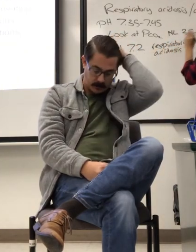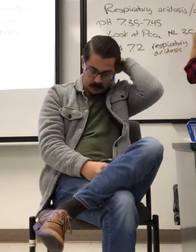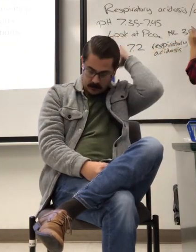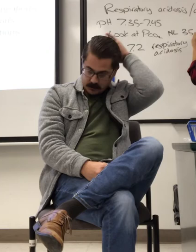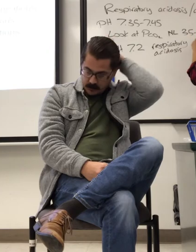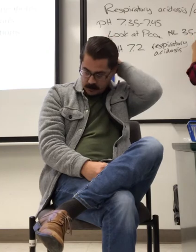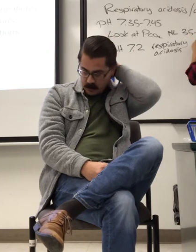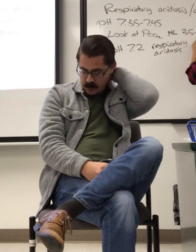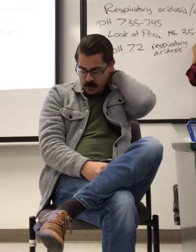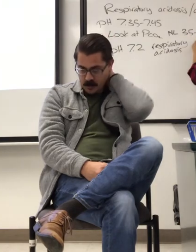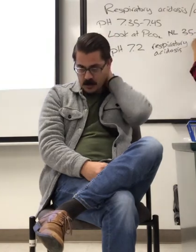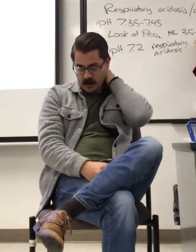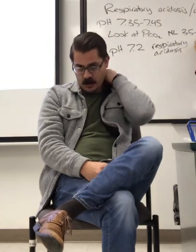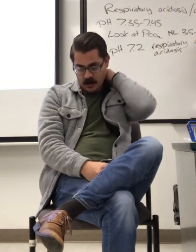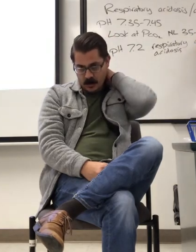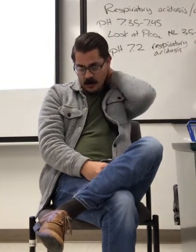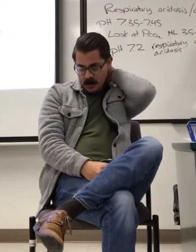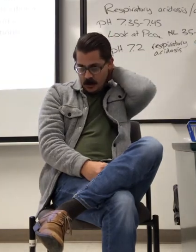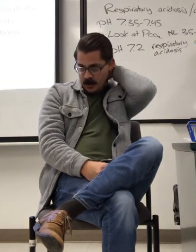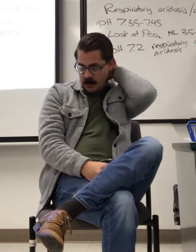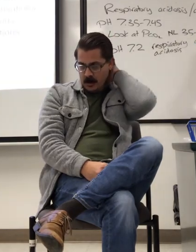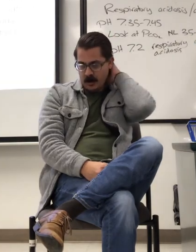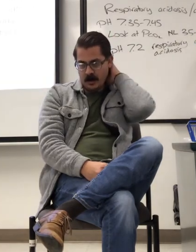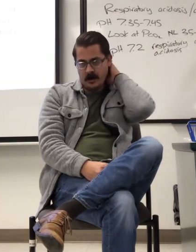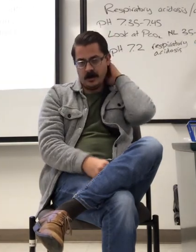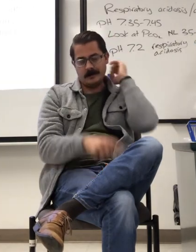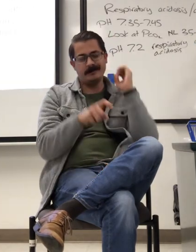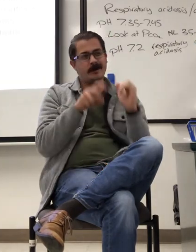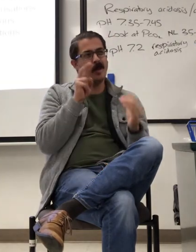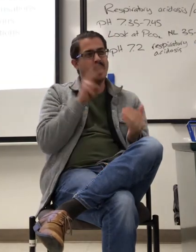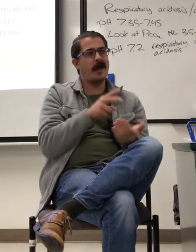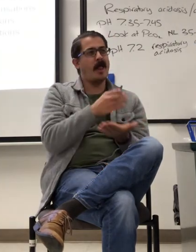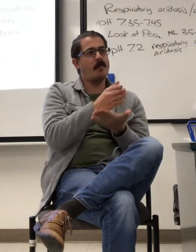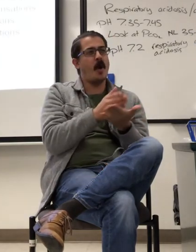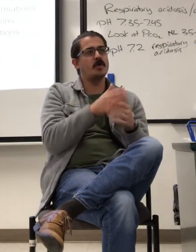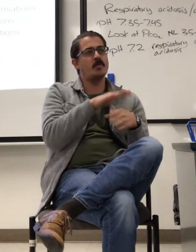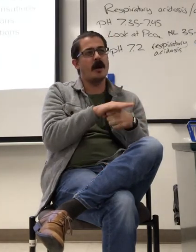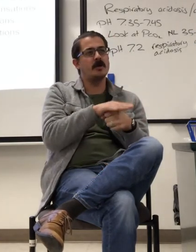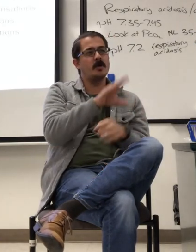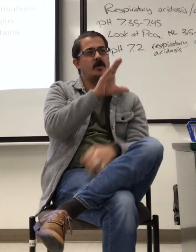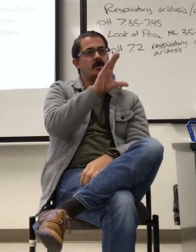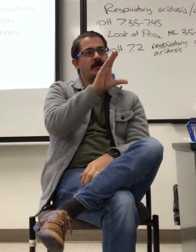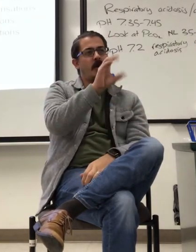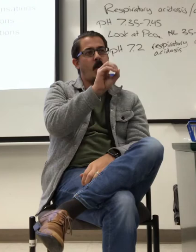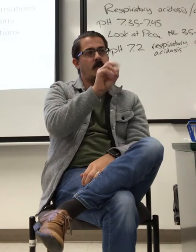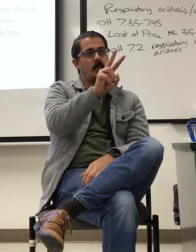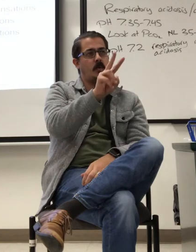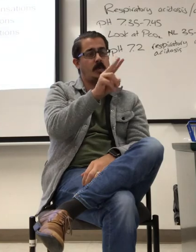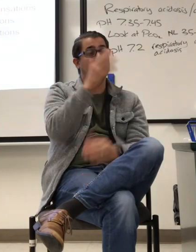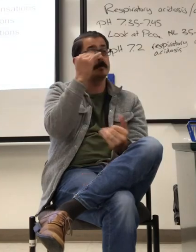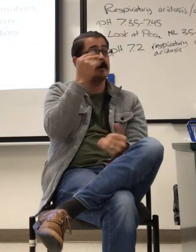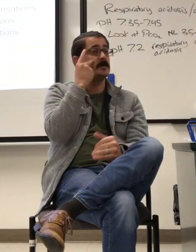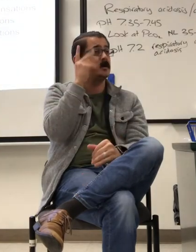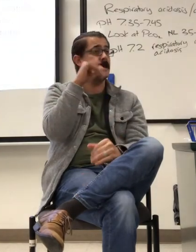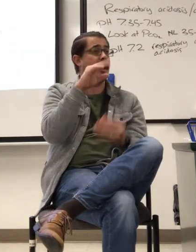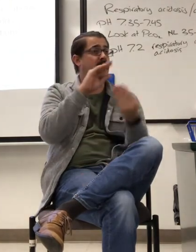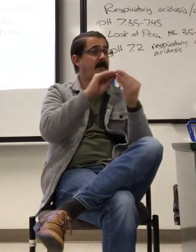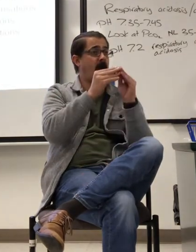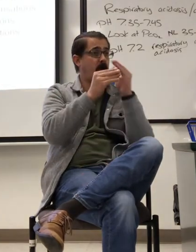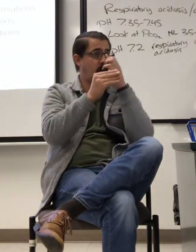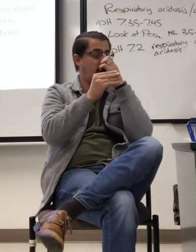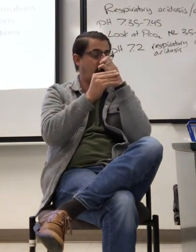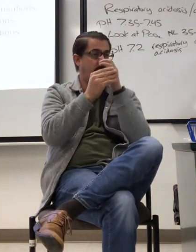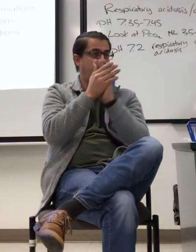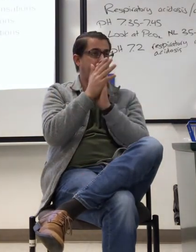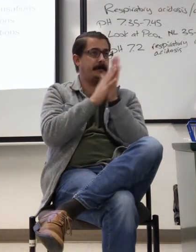The thing to look at is the partial pressure of CO2. And what you would expect to see is that value, let's say